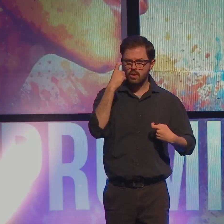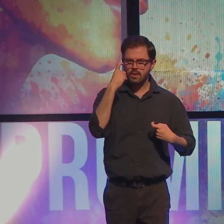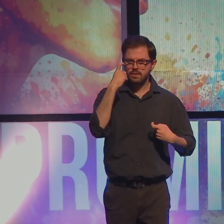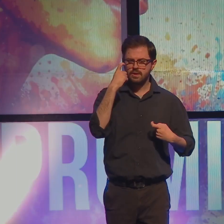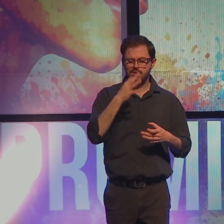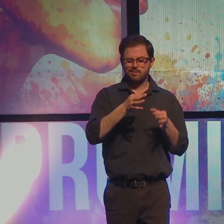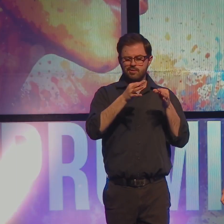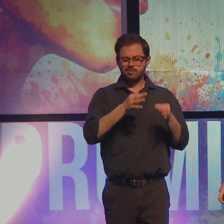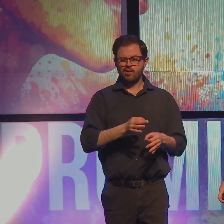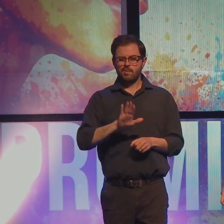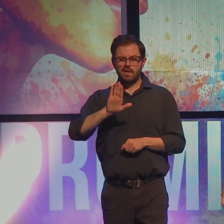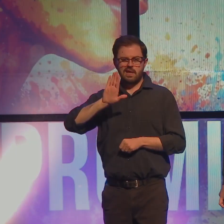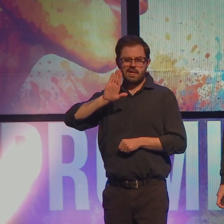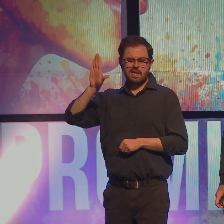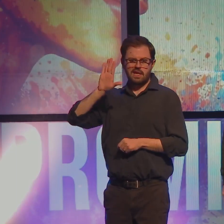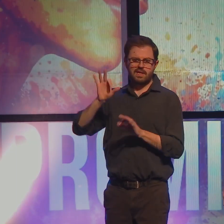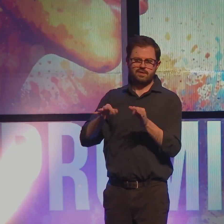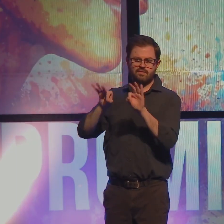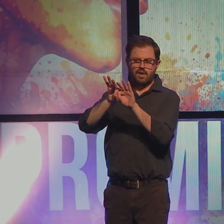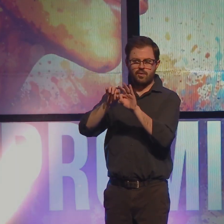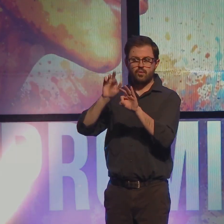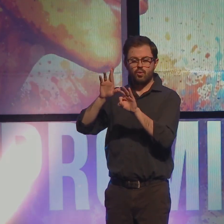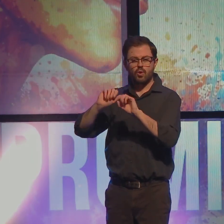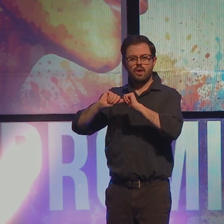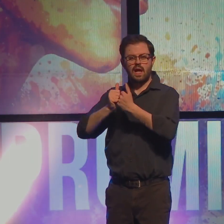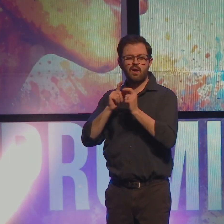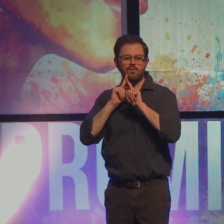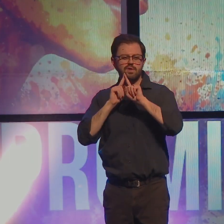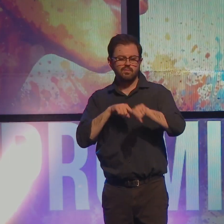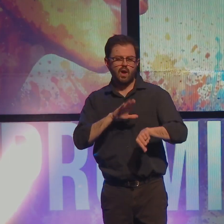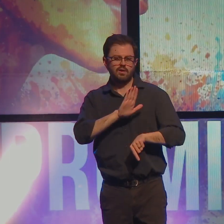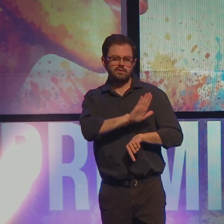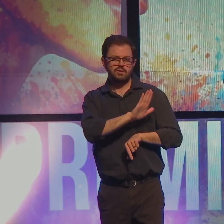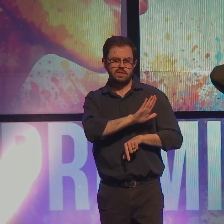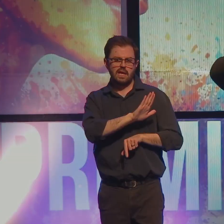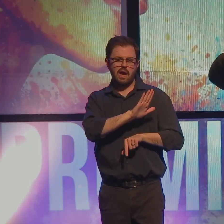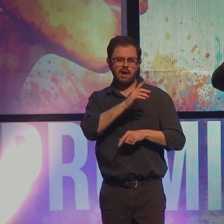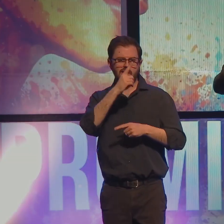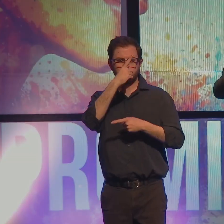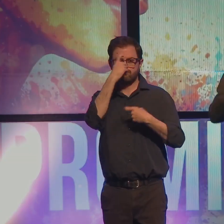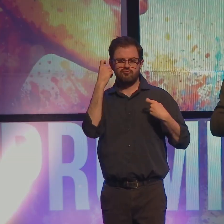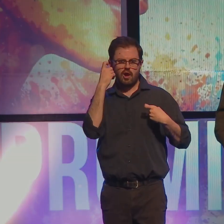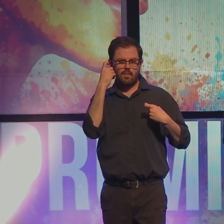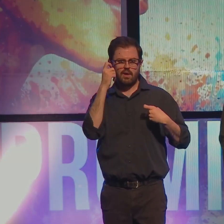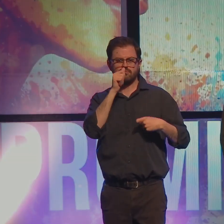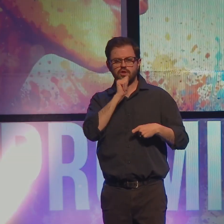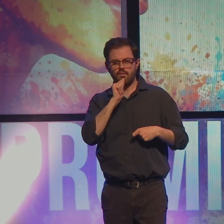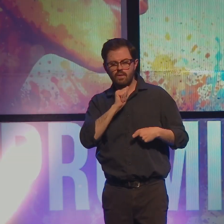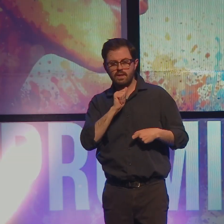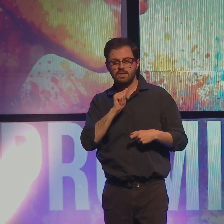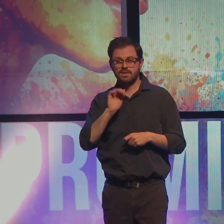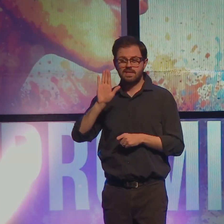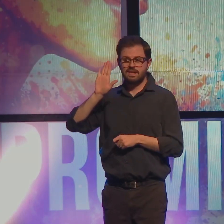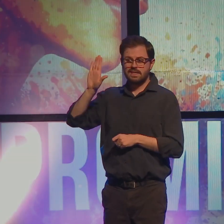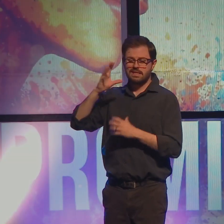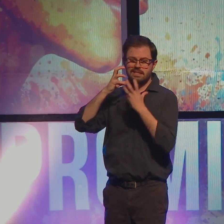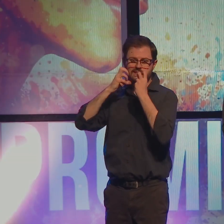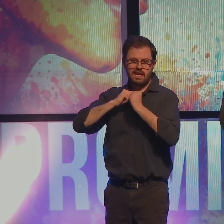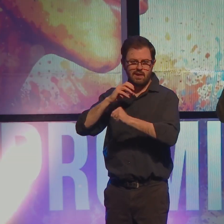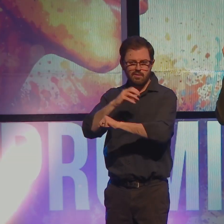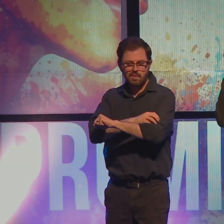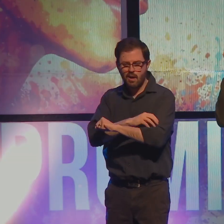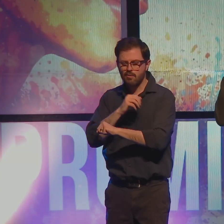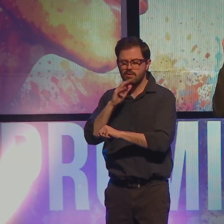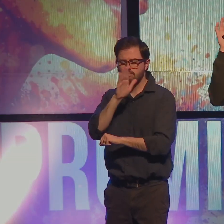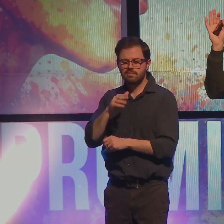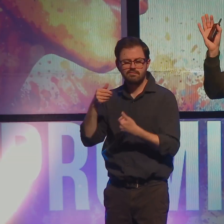him or his response to their wounds. So he's not going to give up his sacred power to anybody. He's not going